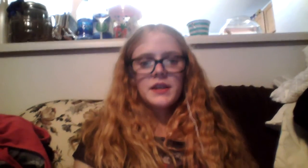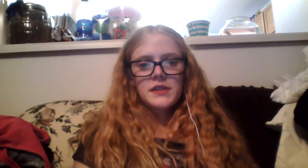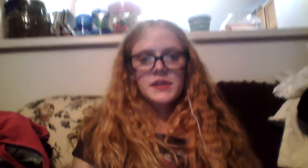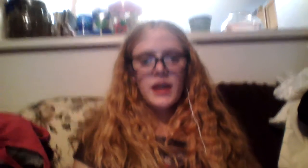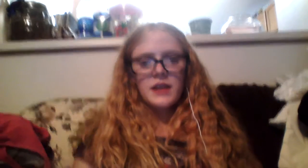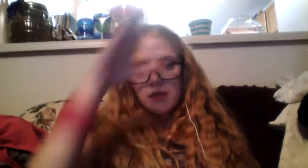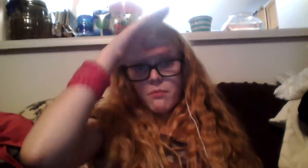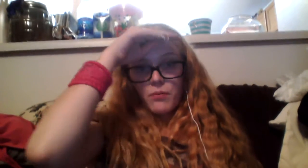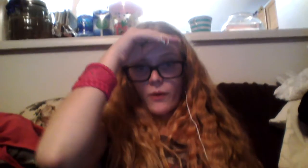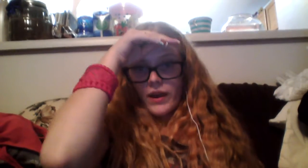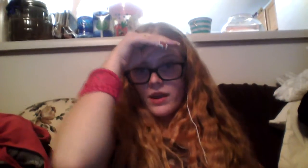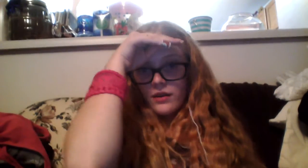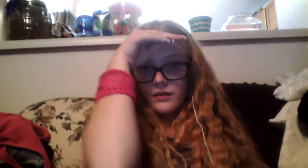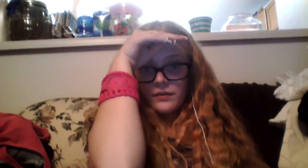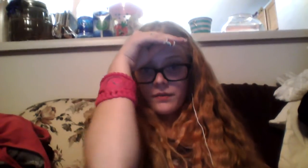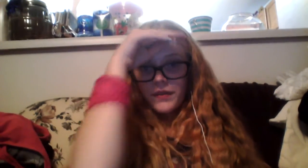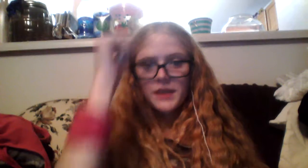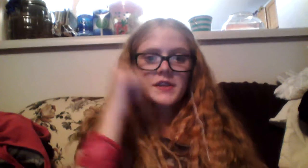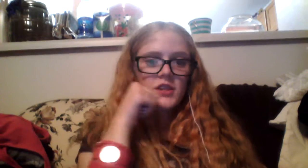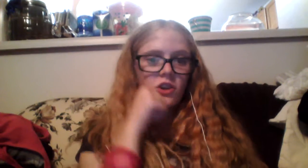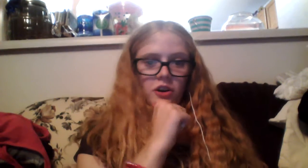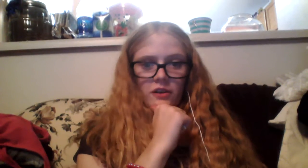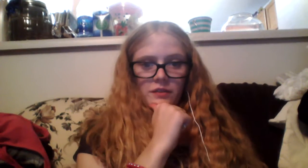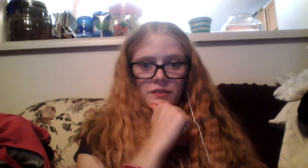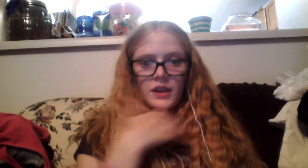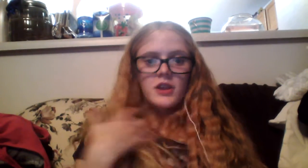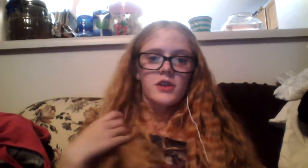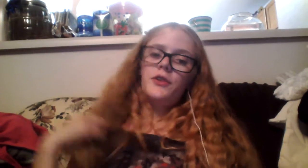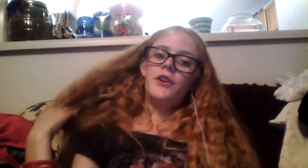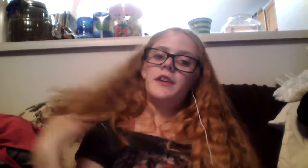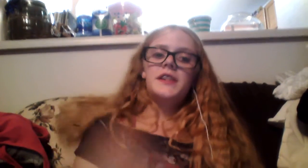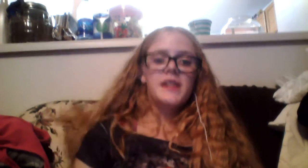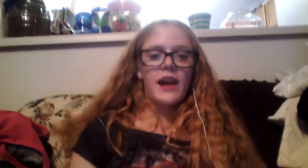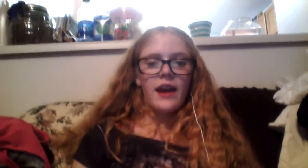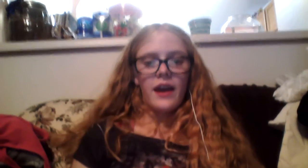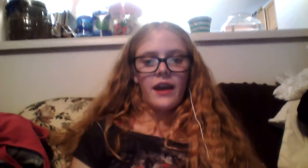this is boy. This is girl. So if you were to say,